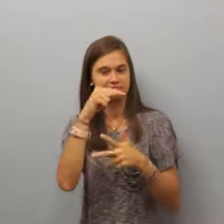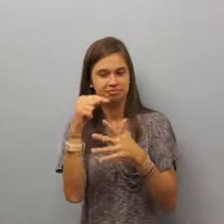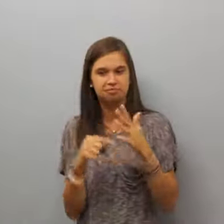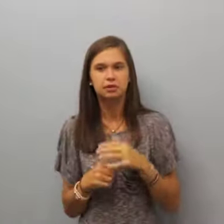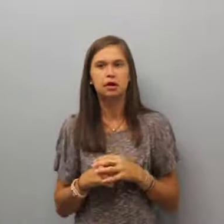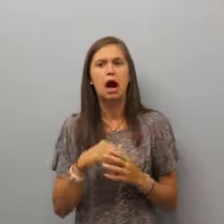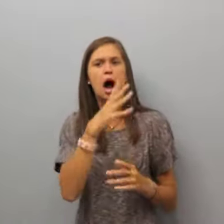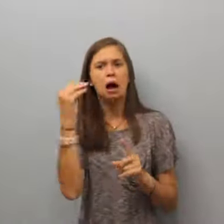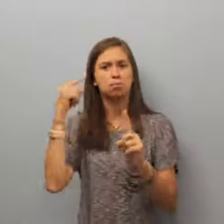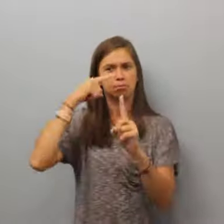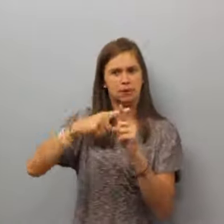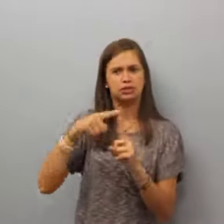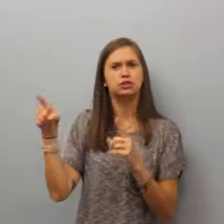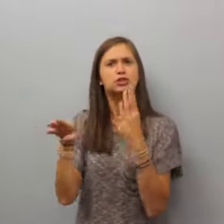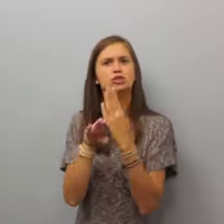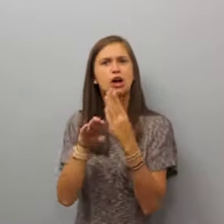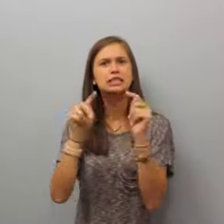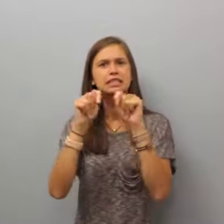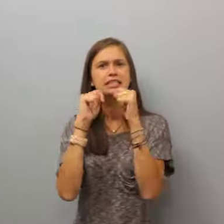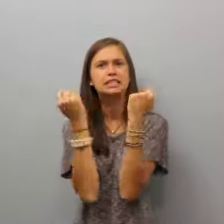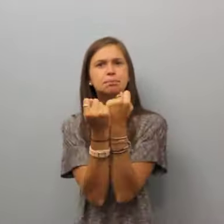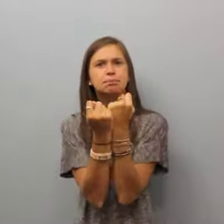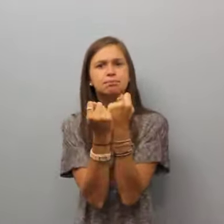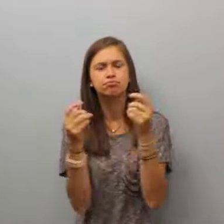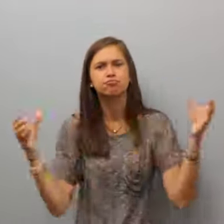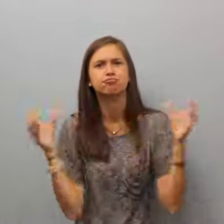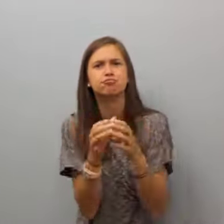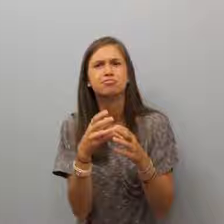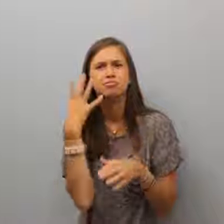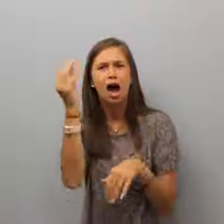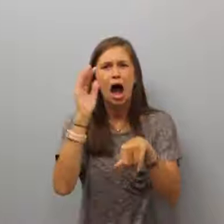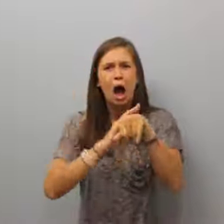is involved. It's just such a fabulous memory.